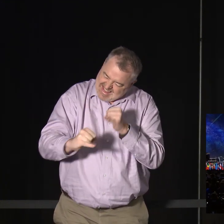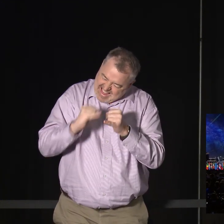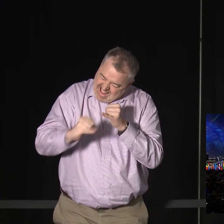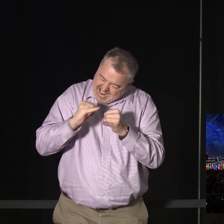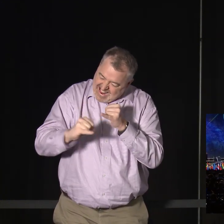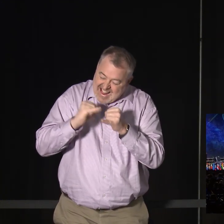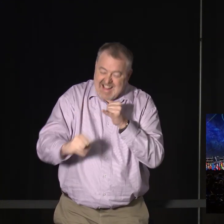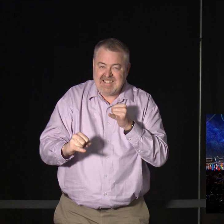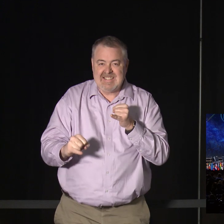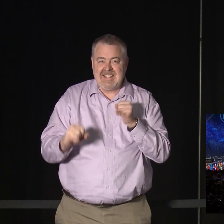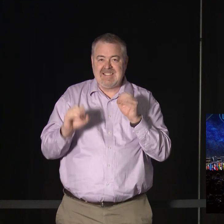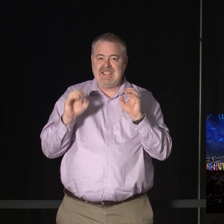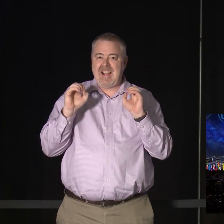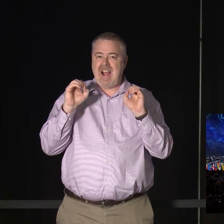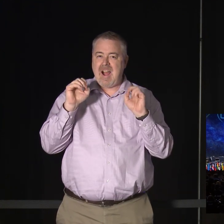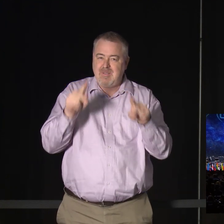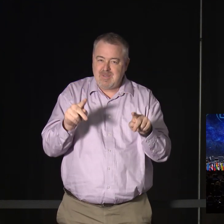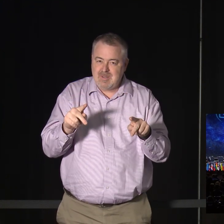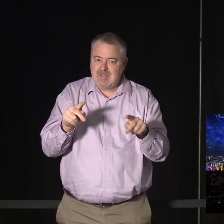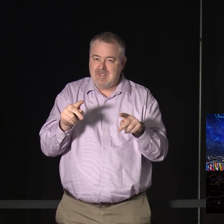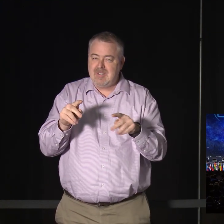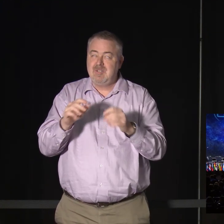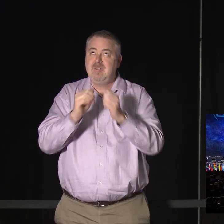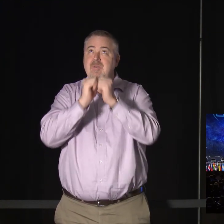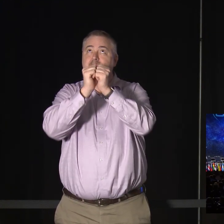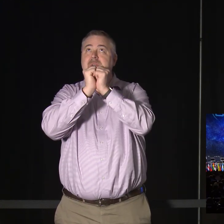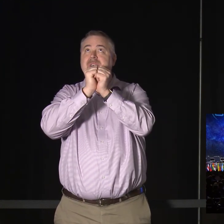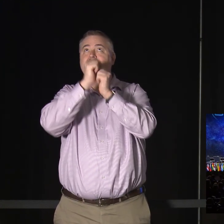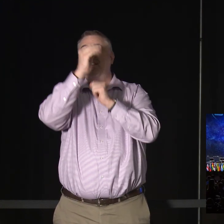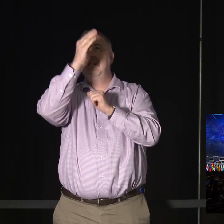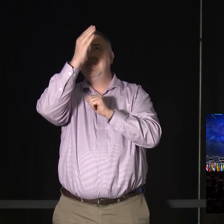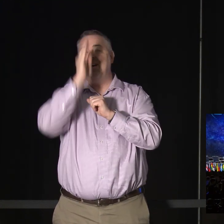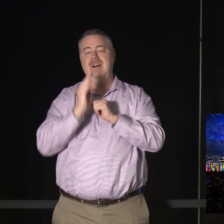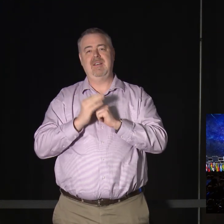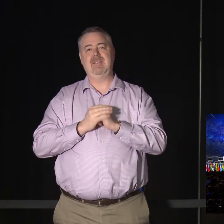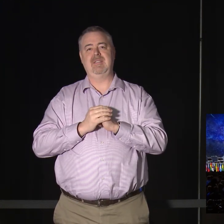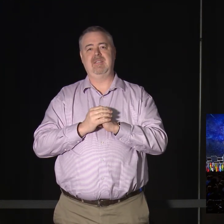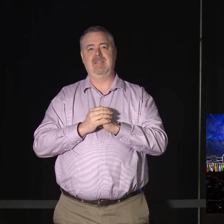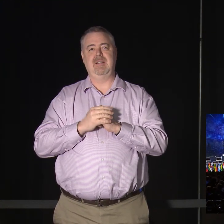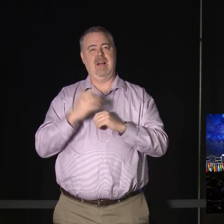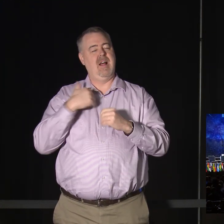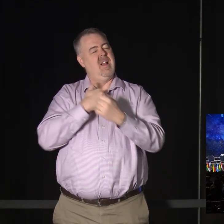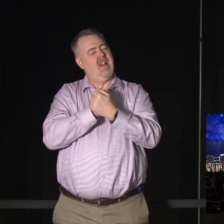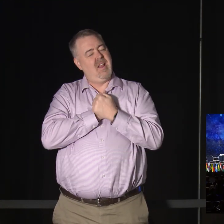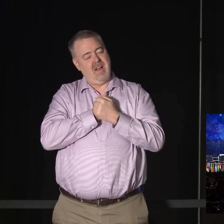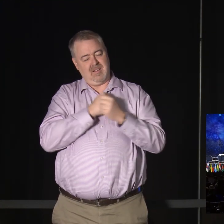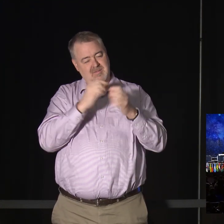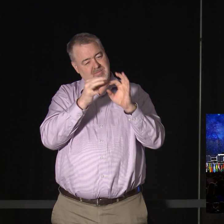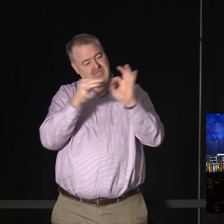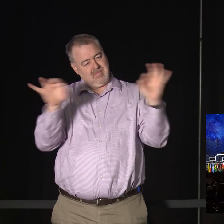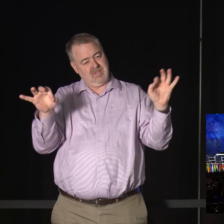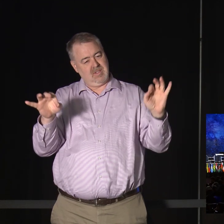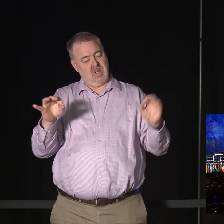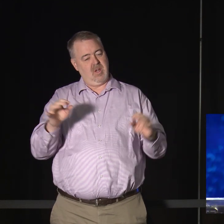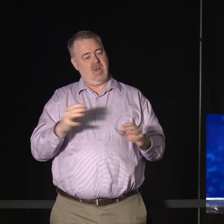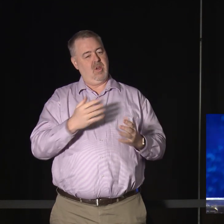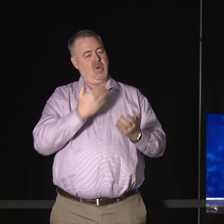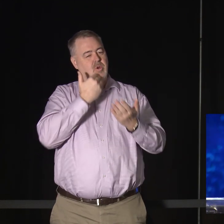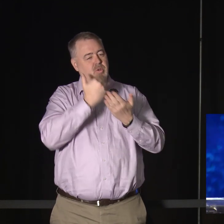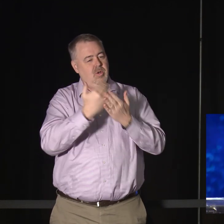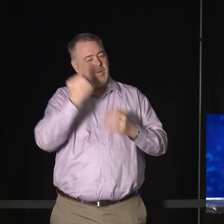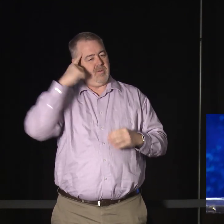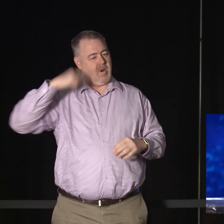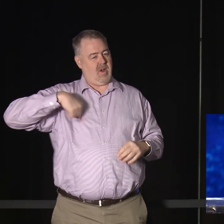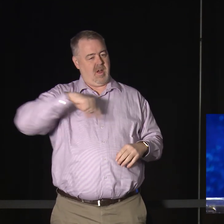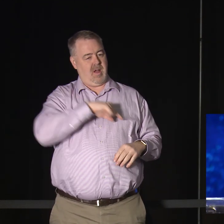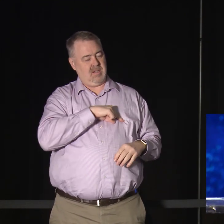opportunity to spend time in the presence of God. And I love this very beautiful quote that says, it would be well for us to spend at least a